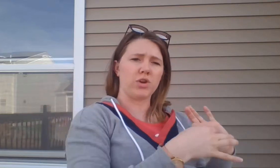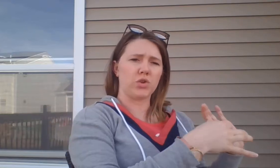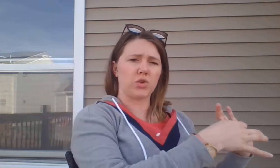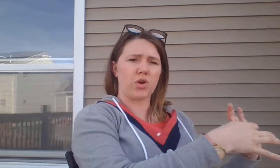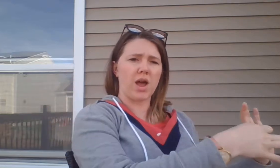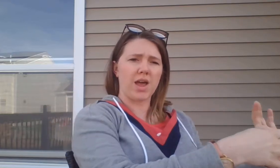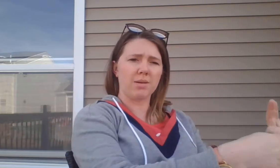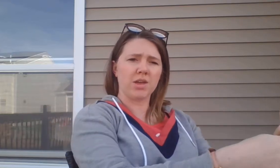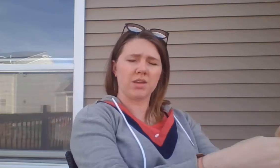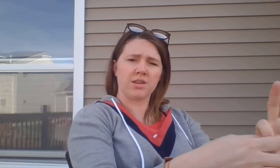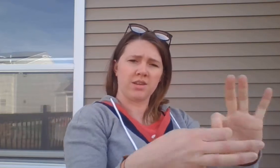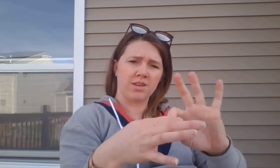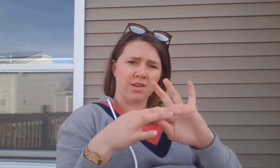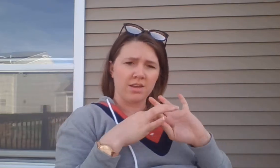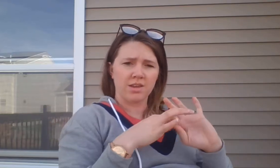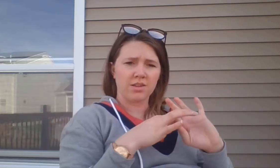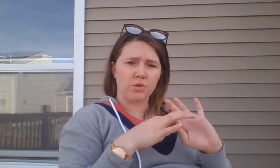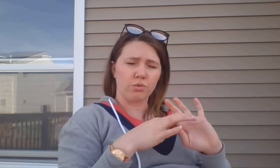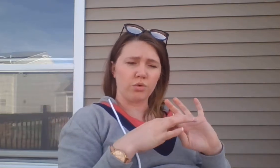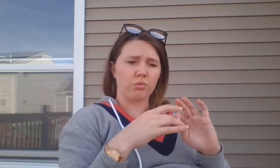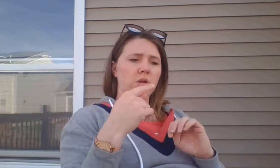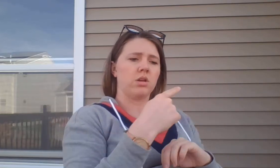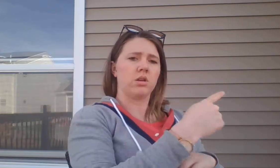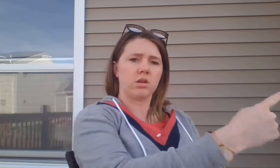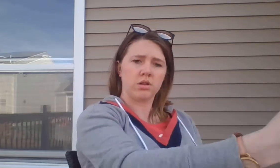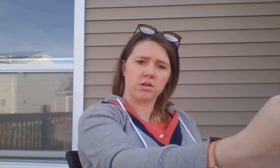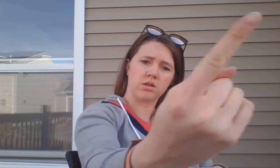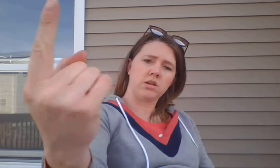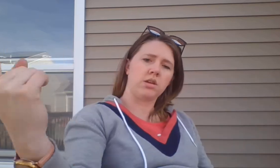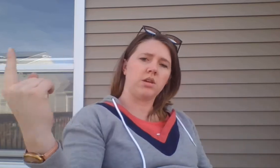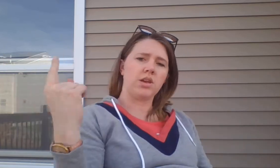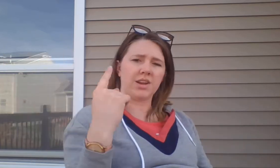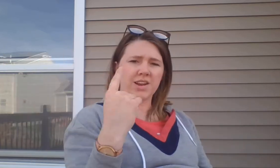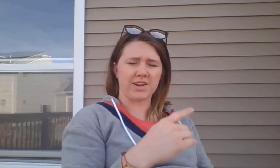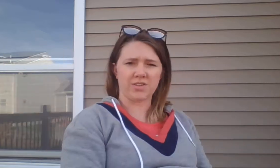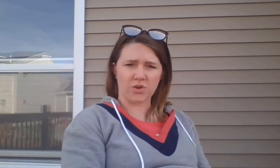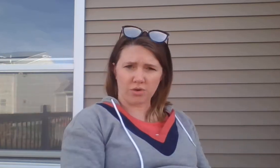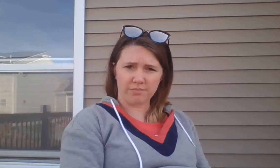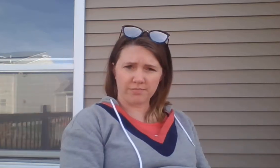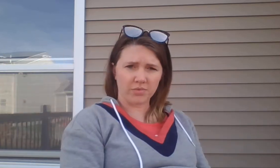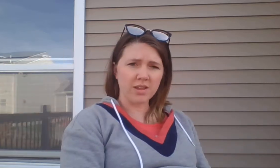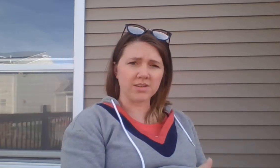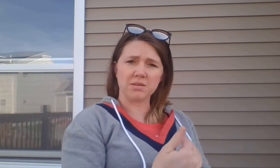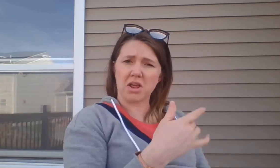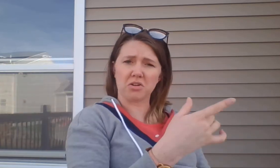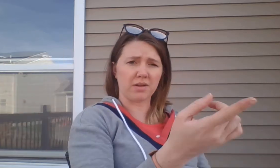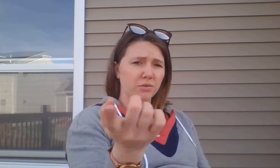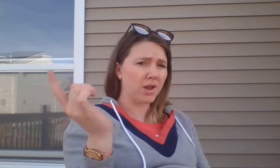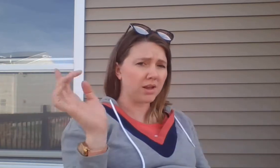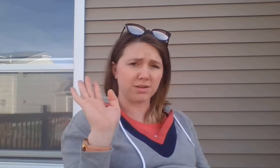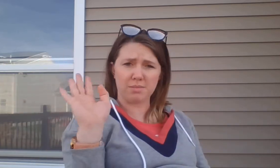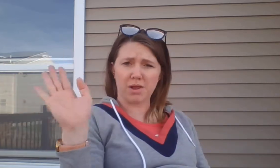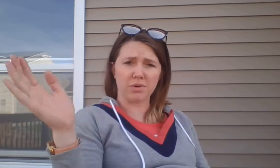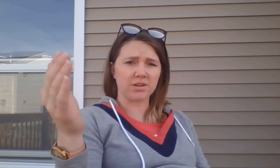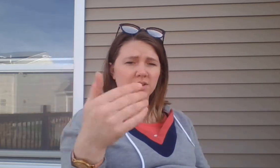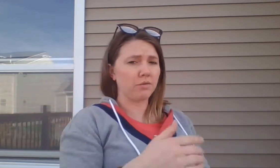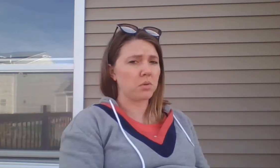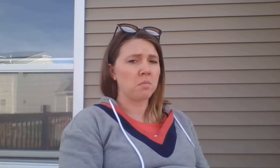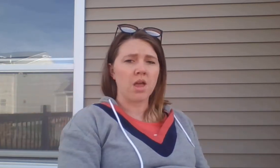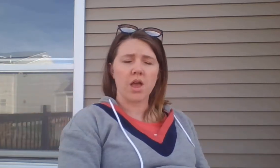to describe the room in a connected circle. Okay, it doesn't matter left to right, it doesn't matter right to left,